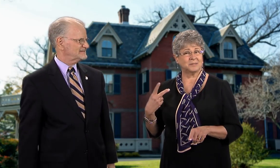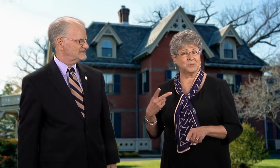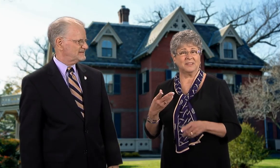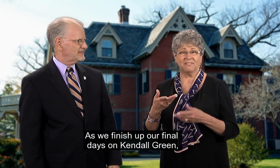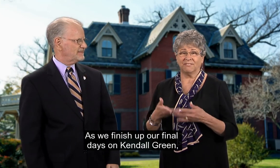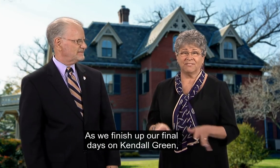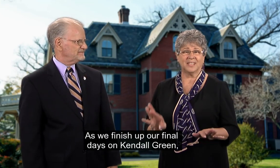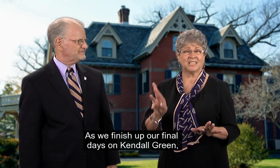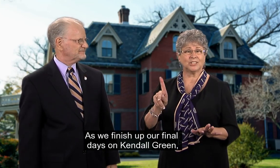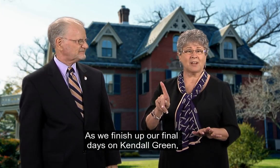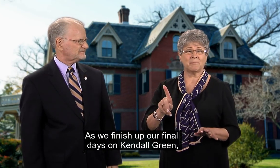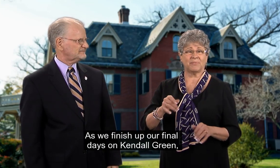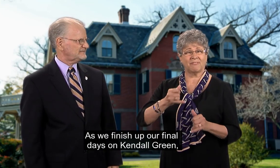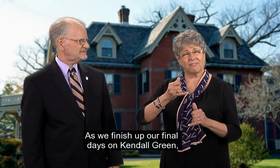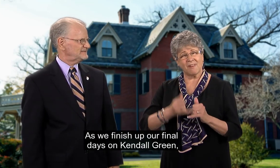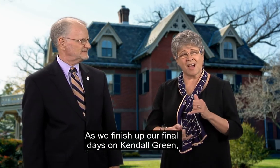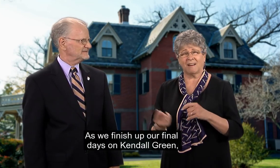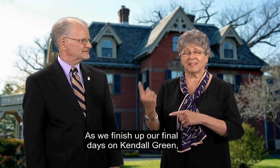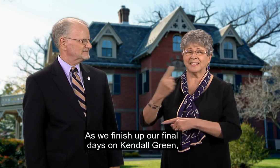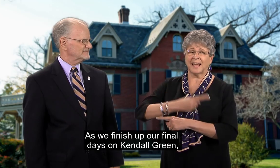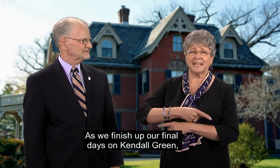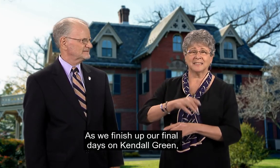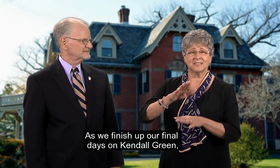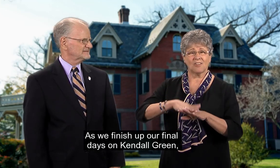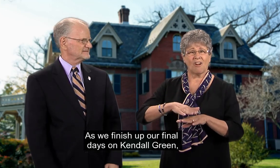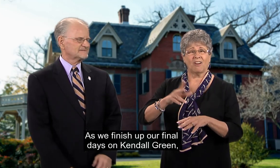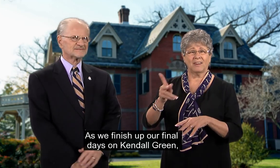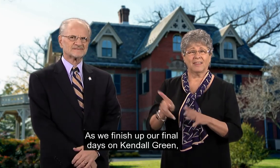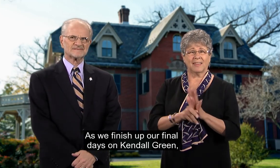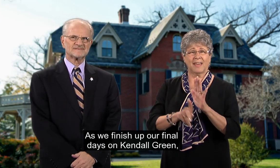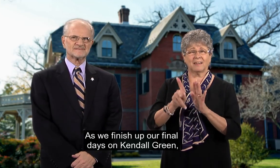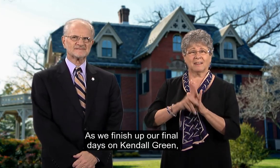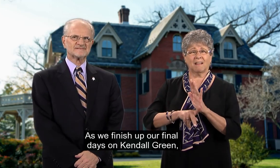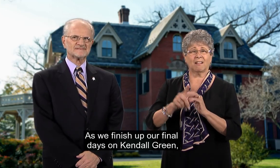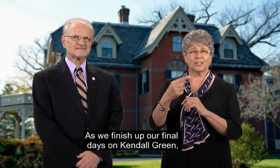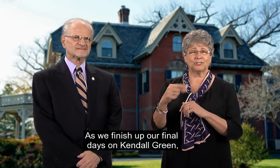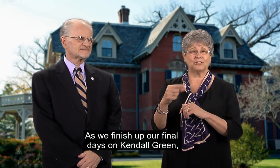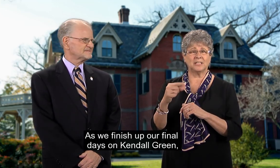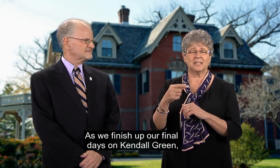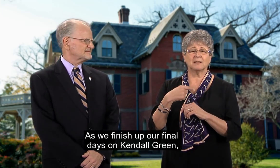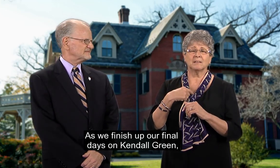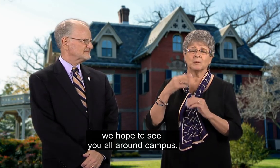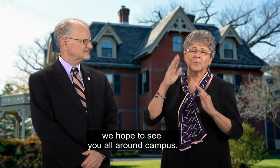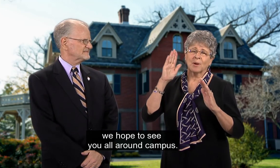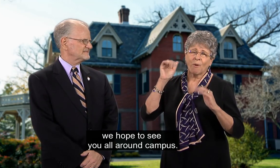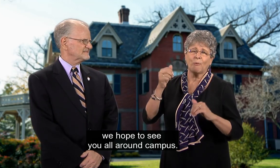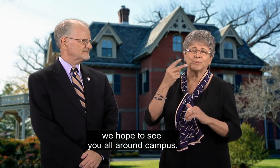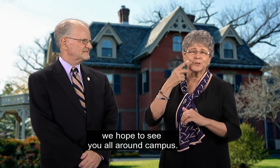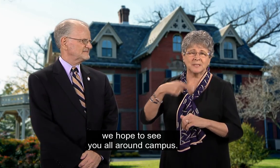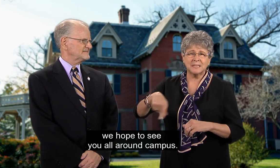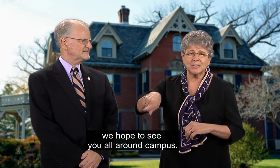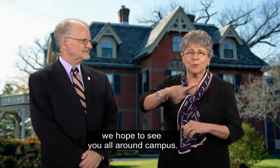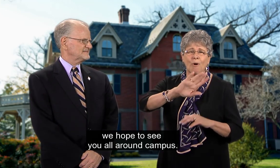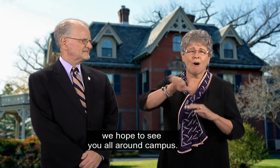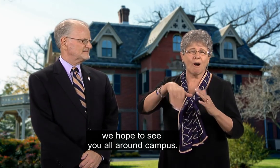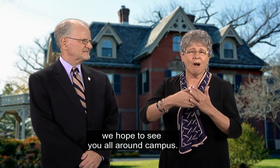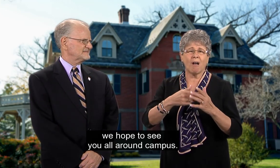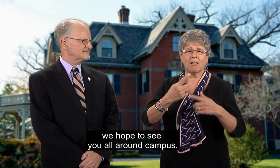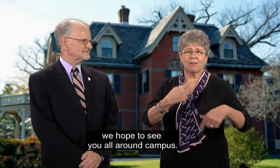As we finish up our final days on Kendall Green, we hope to see you all